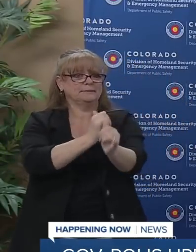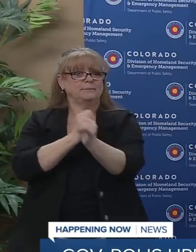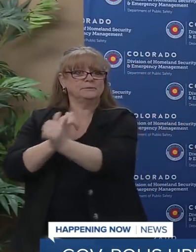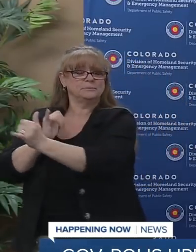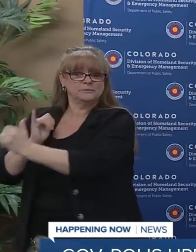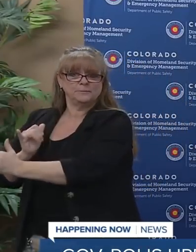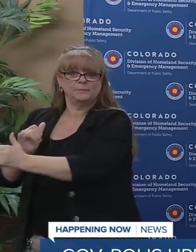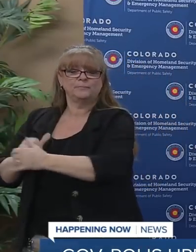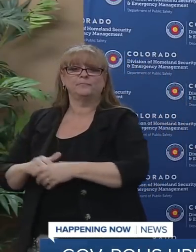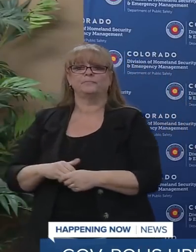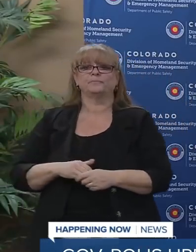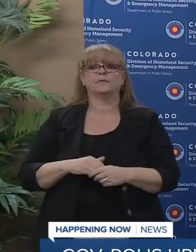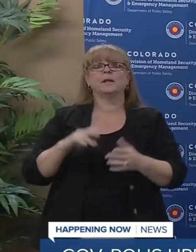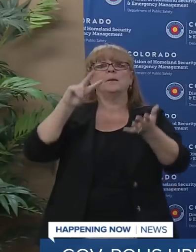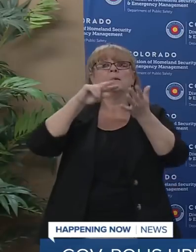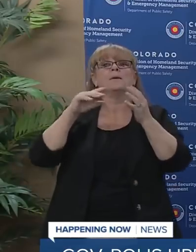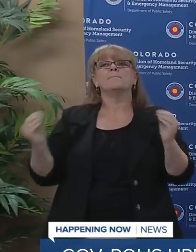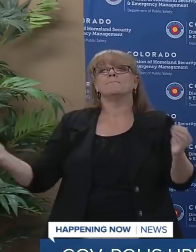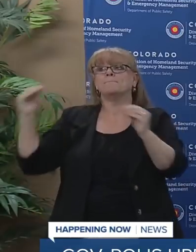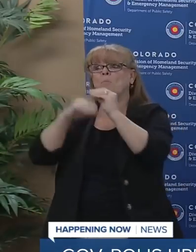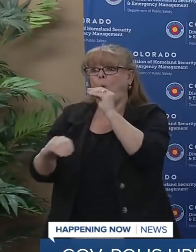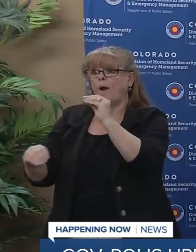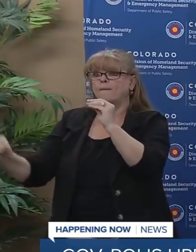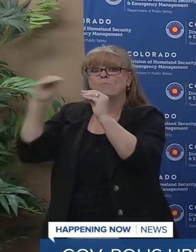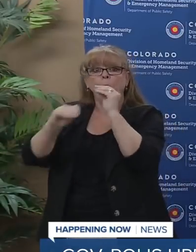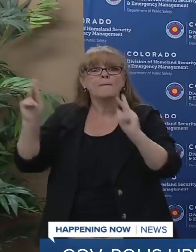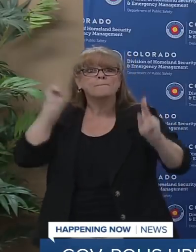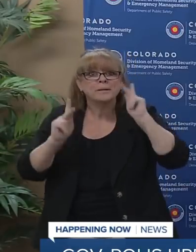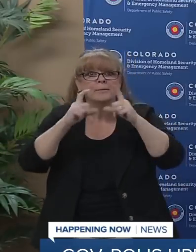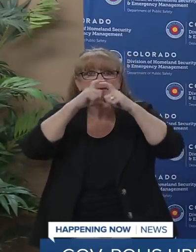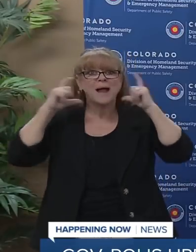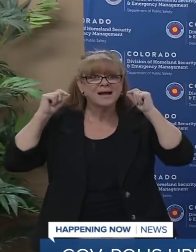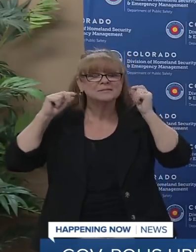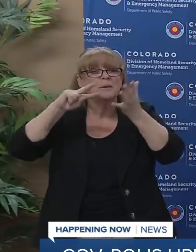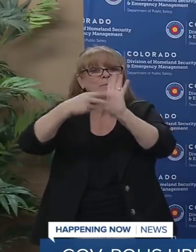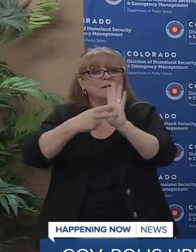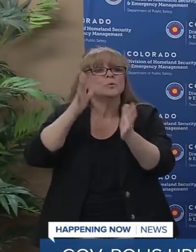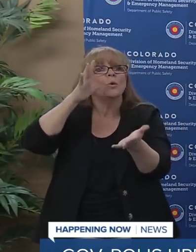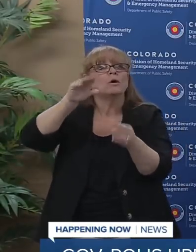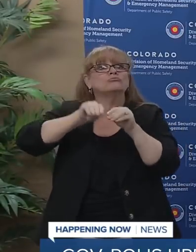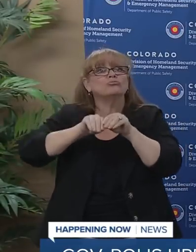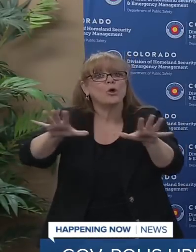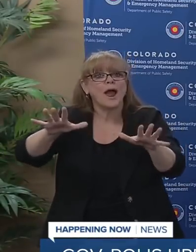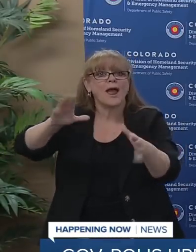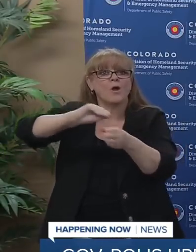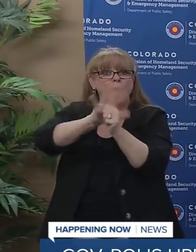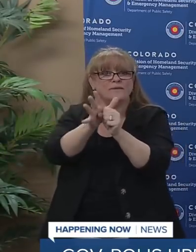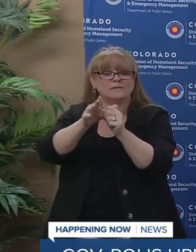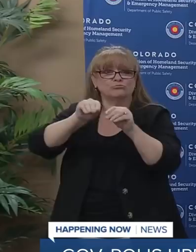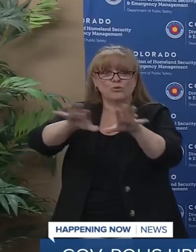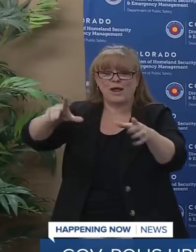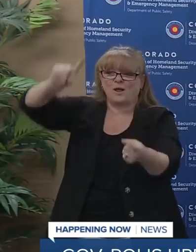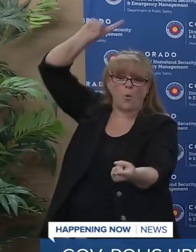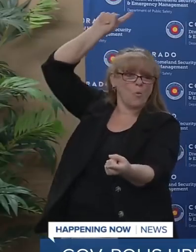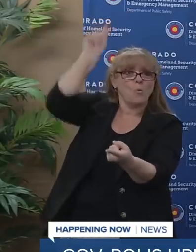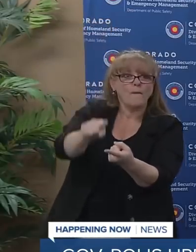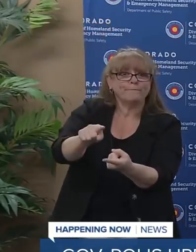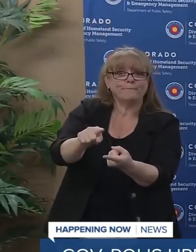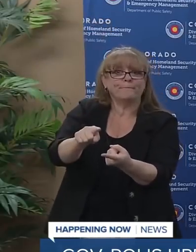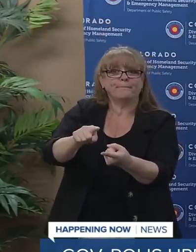and the economy. So let's make it cool. Show everybody what you're doing. If you do Twitter or TikTok or